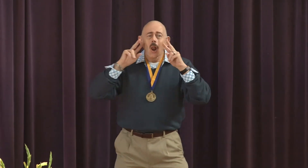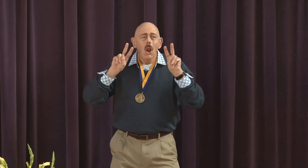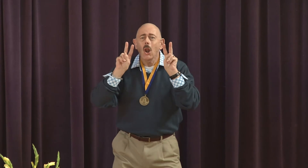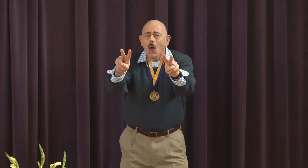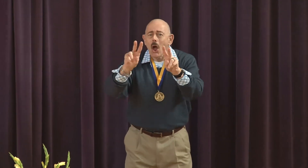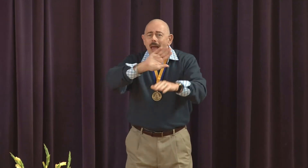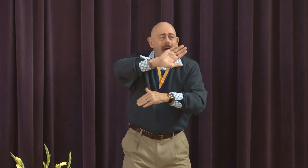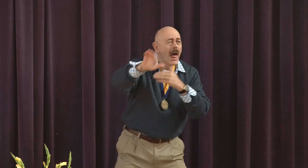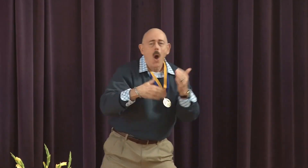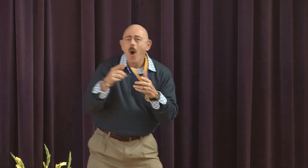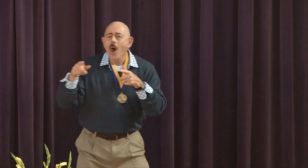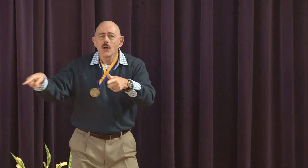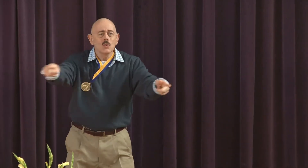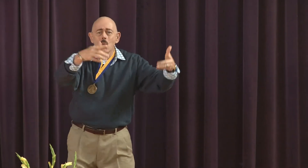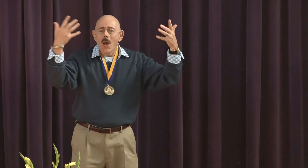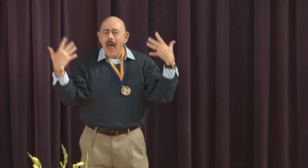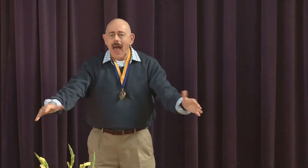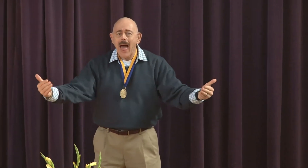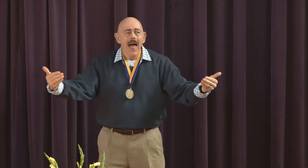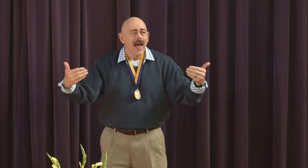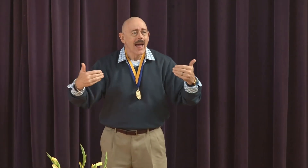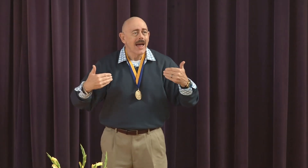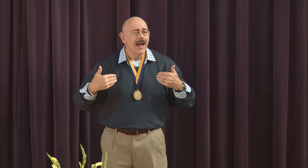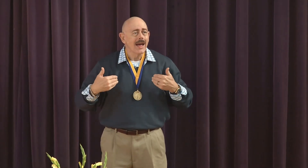had. Look back to days spent here.